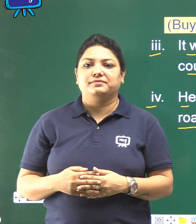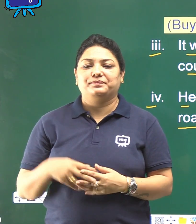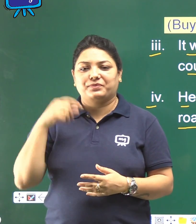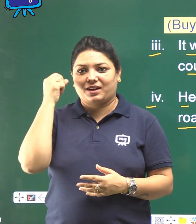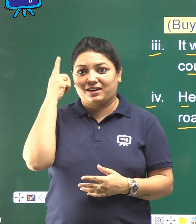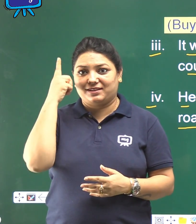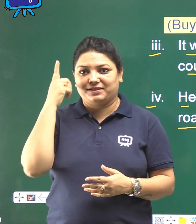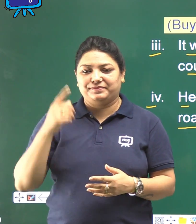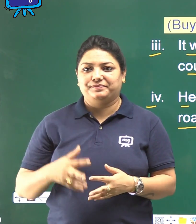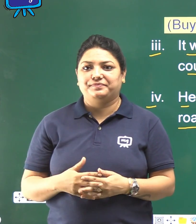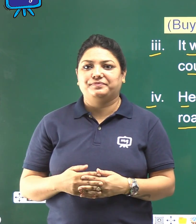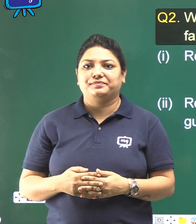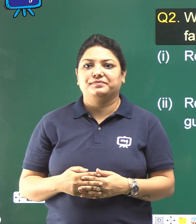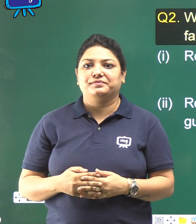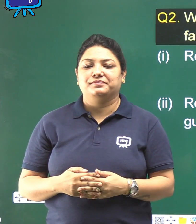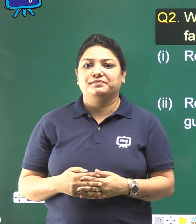Understand?